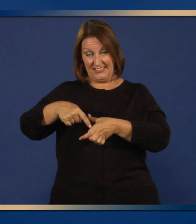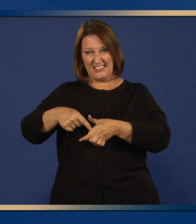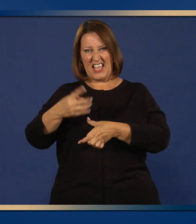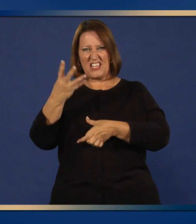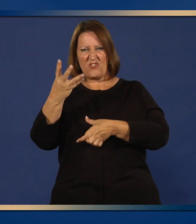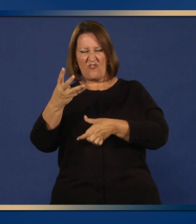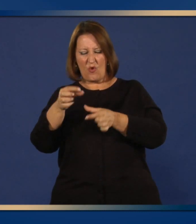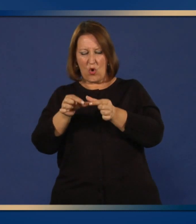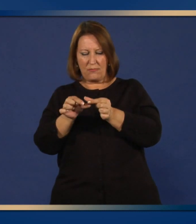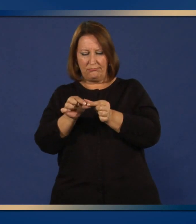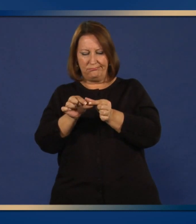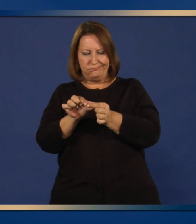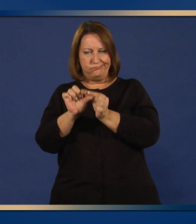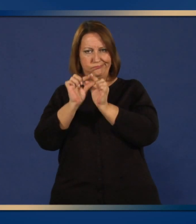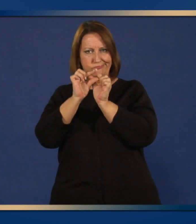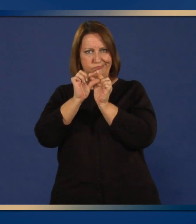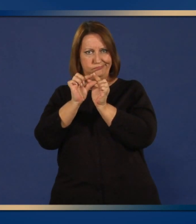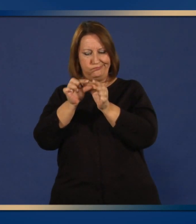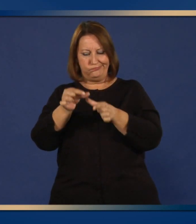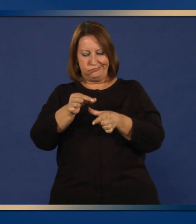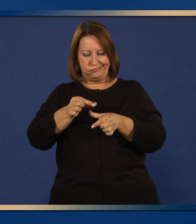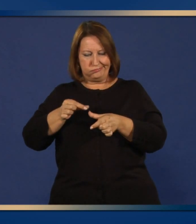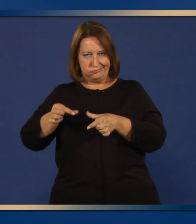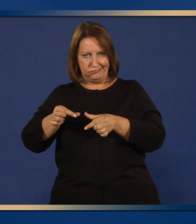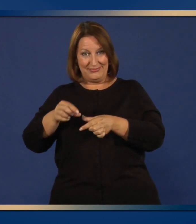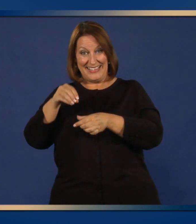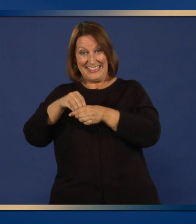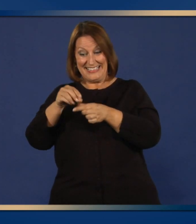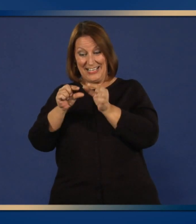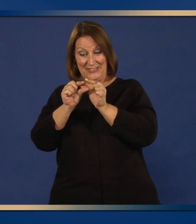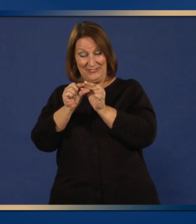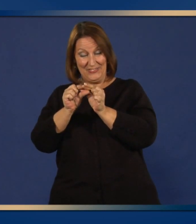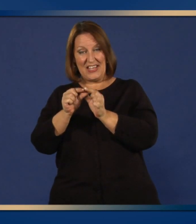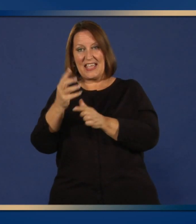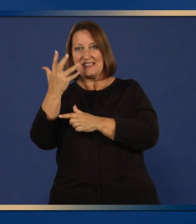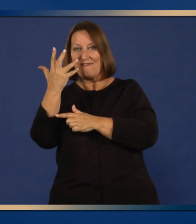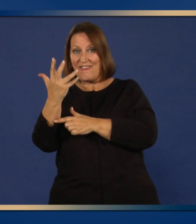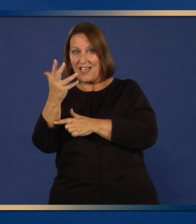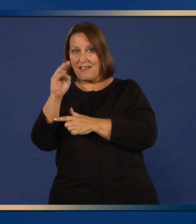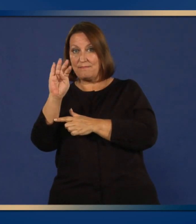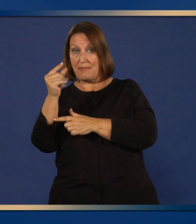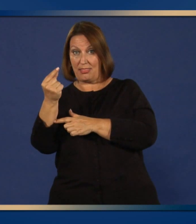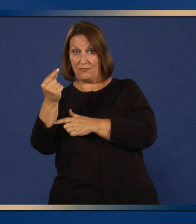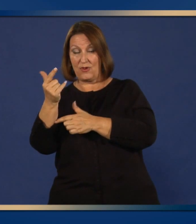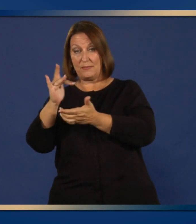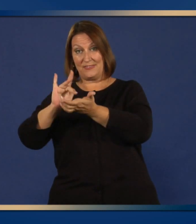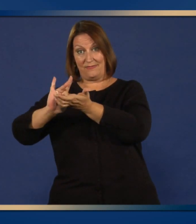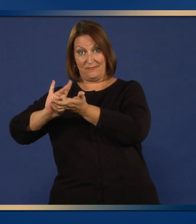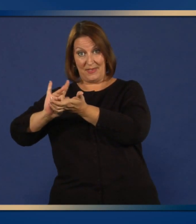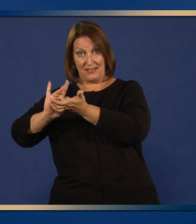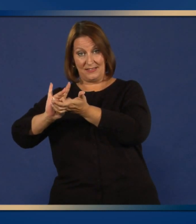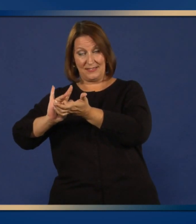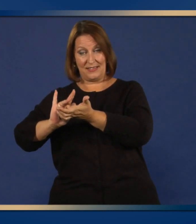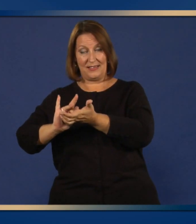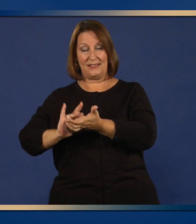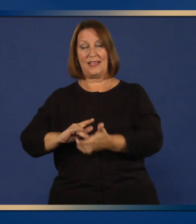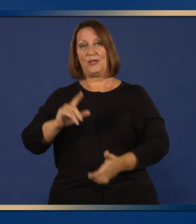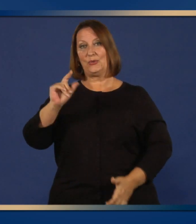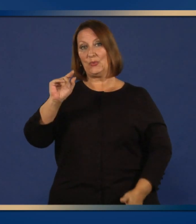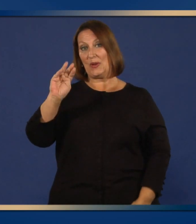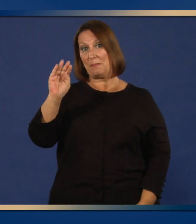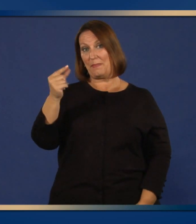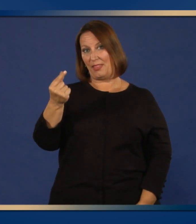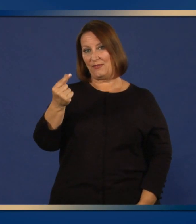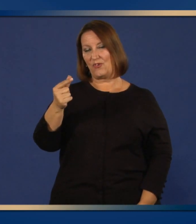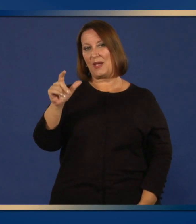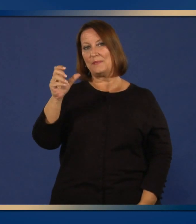Each blister contains 5 milligrams of active drug and 20 milligrams of